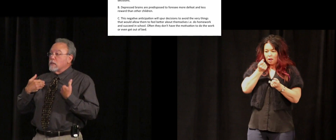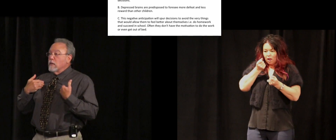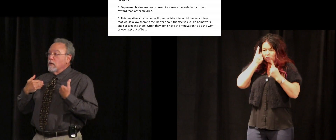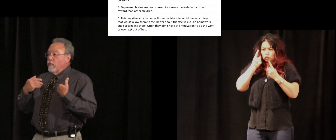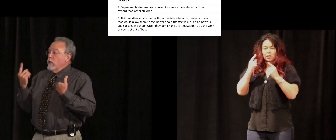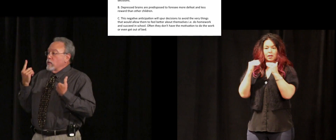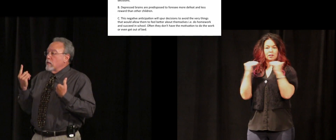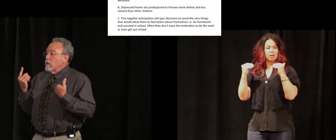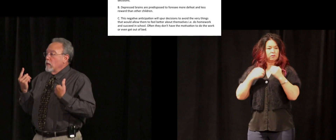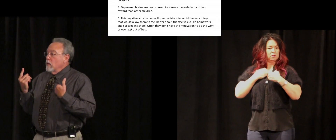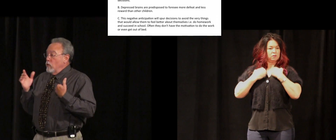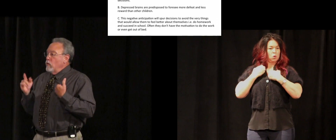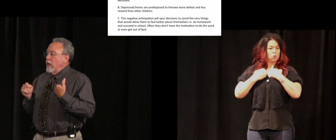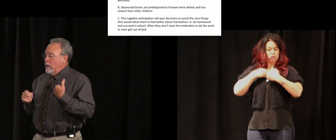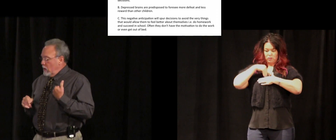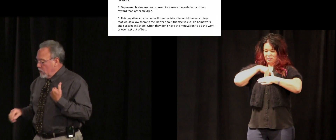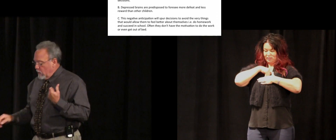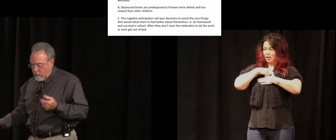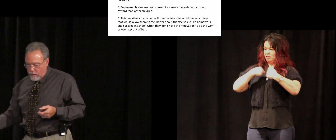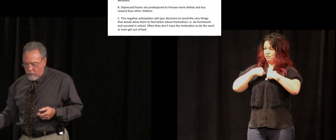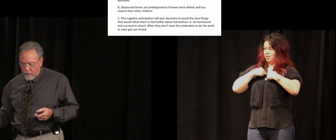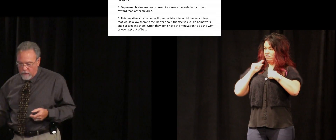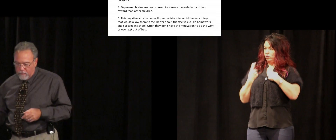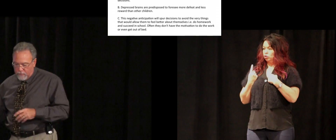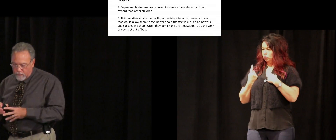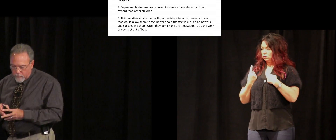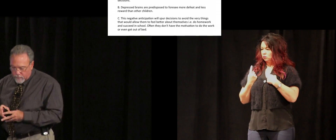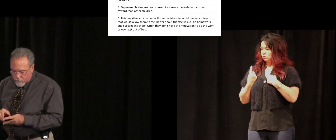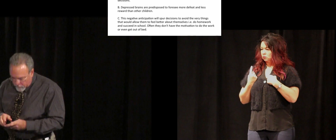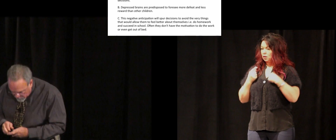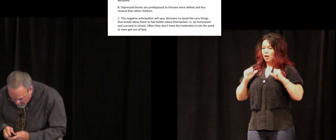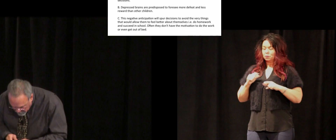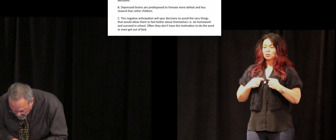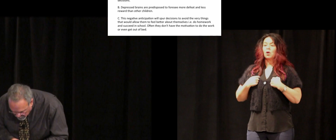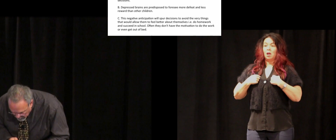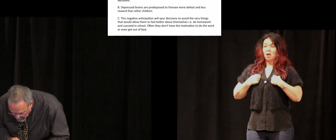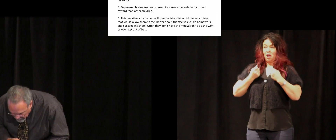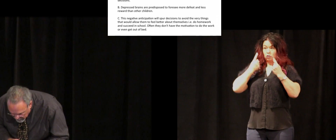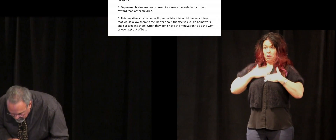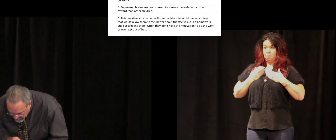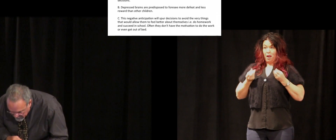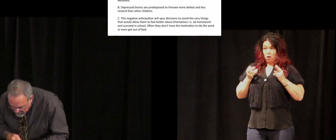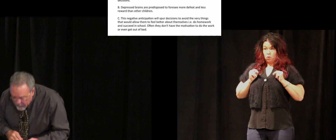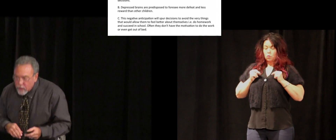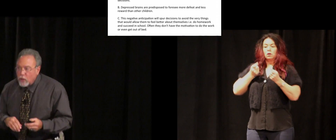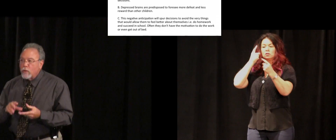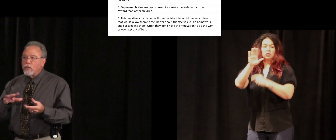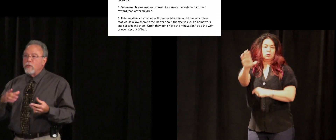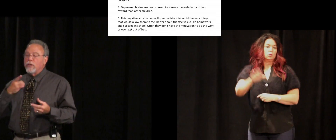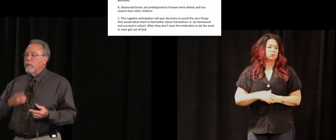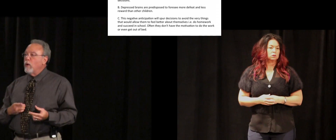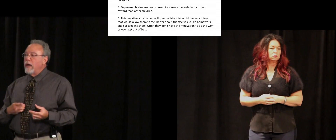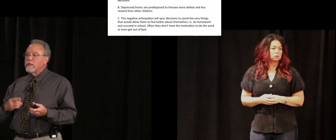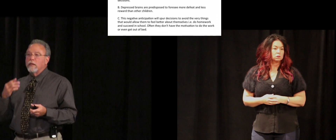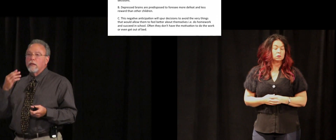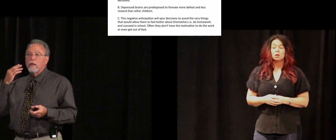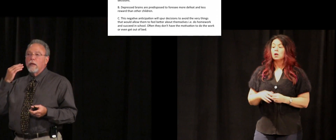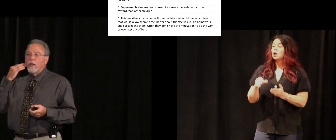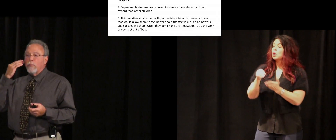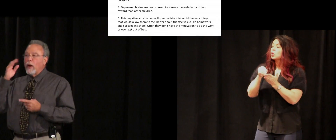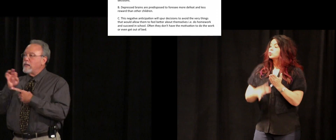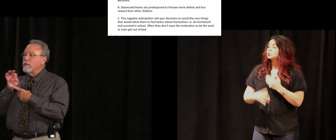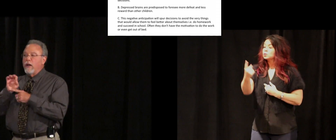So I think what's important is if, as professionals, when you're interacting with students who are experiencing difficulty, to take